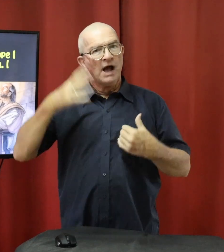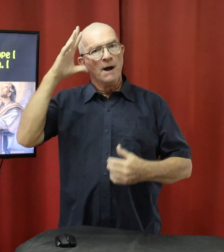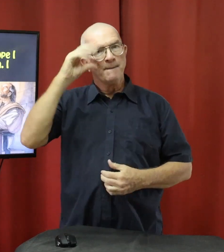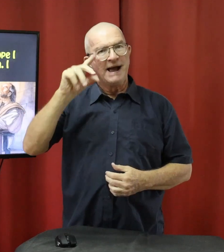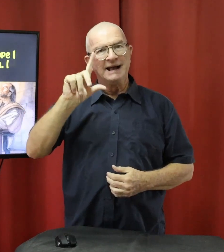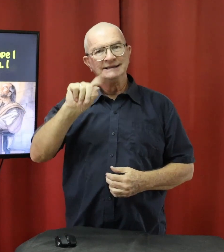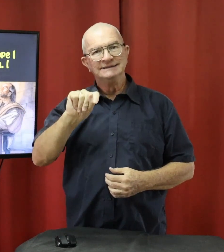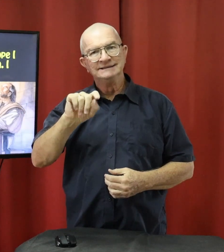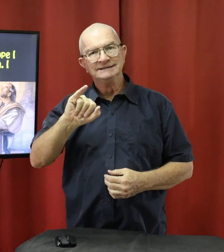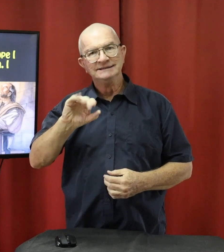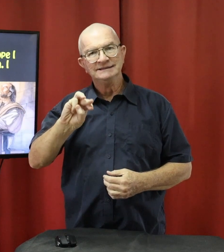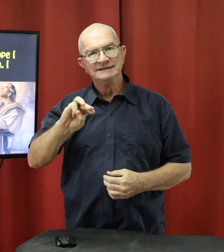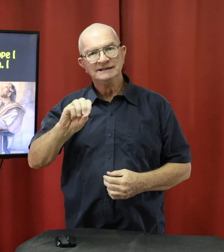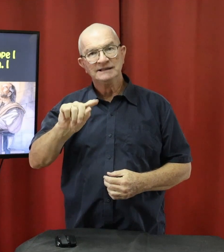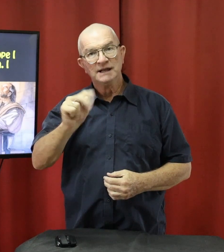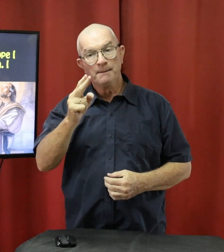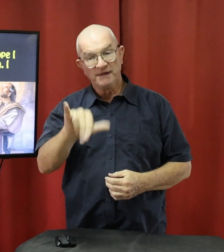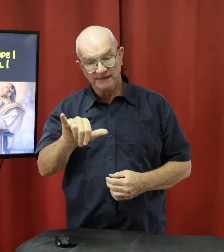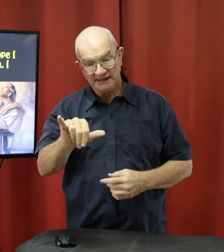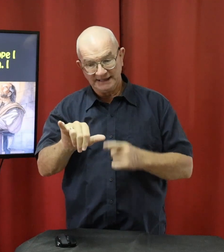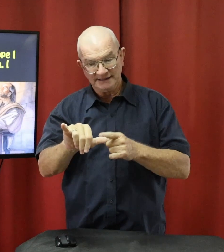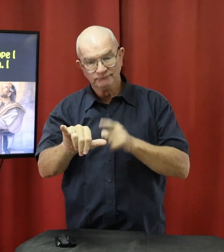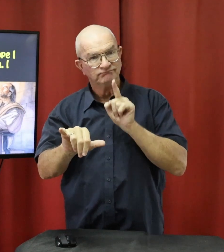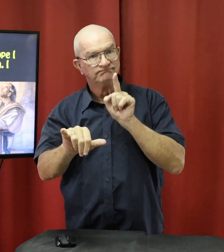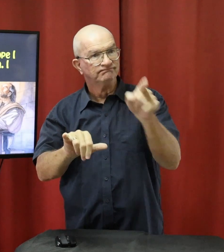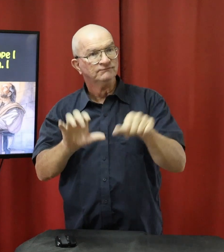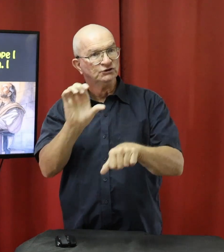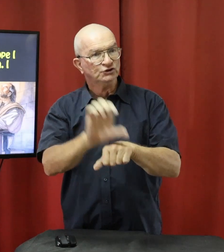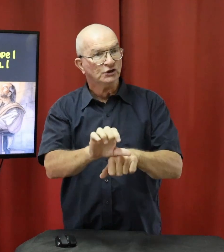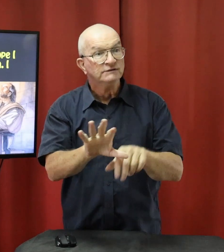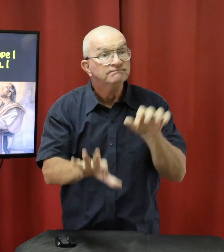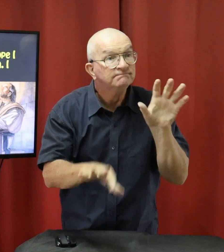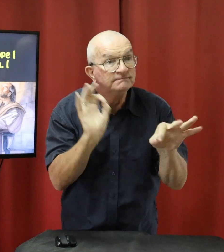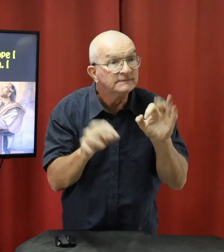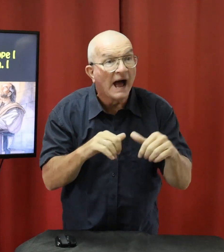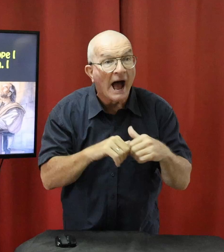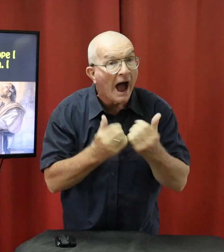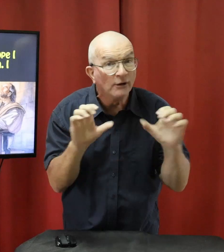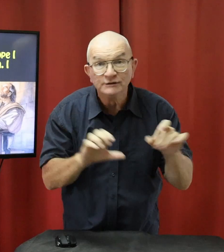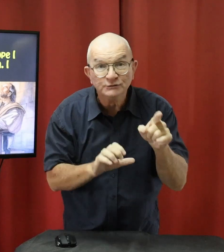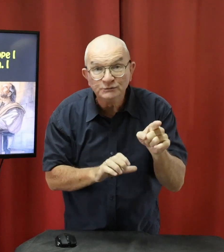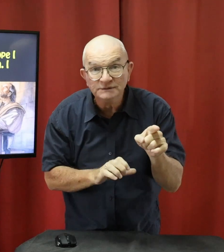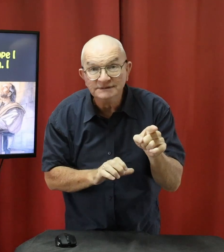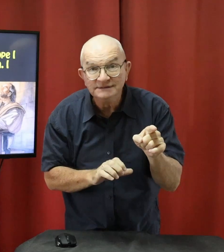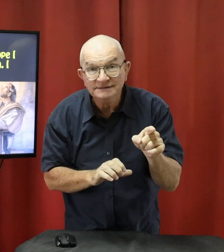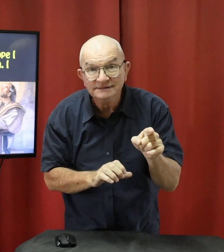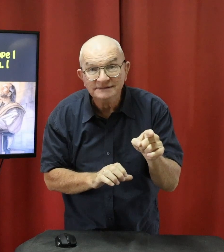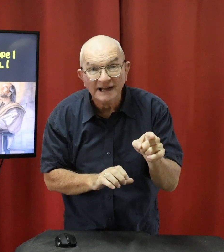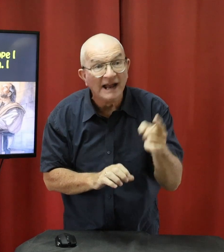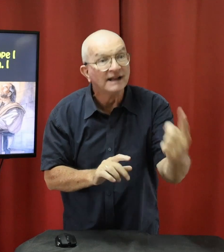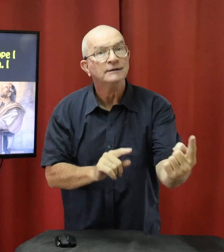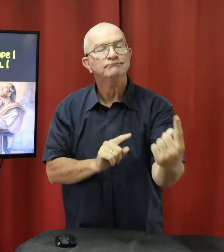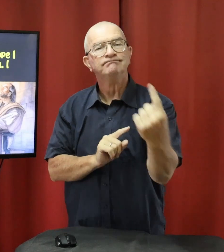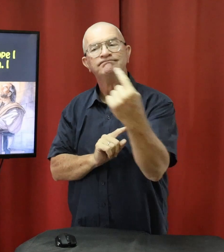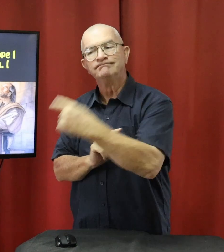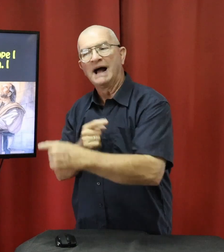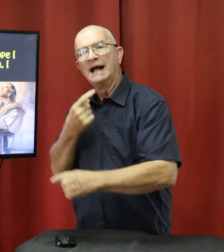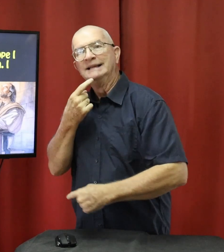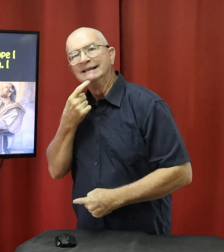Paul sends this young man, Timothy, to go to the church to find out how they're doing and come back